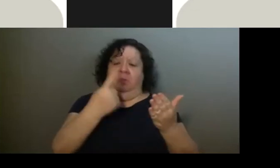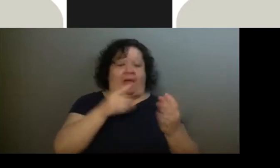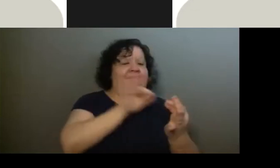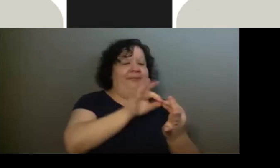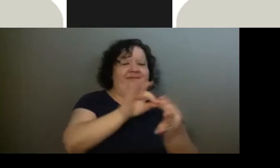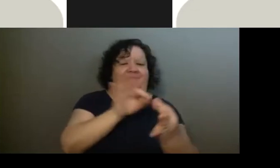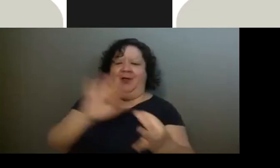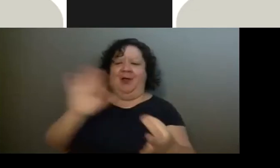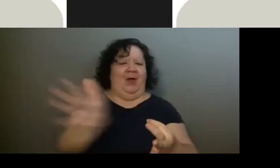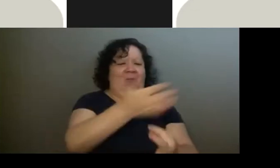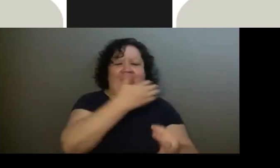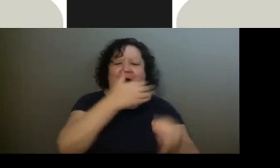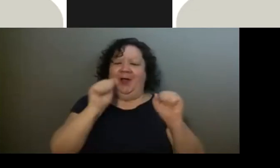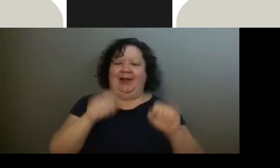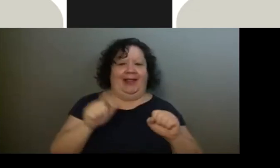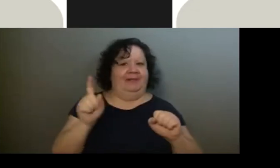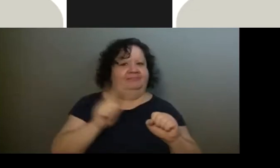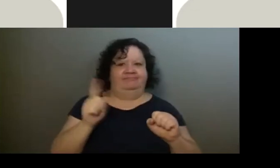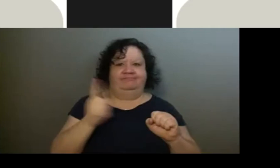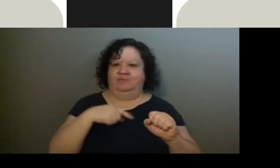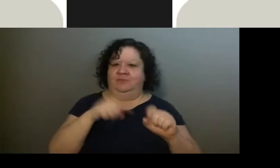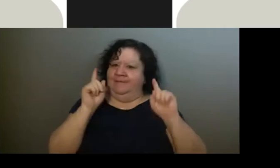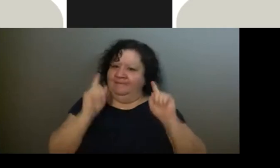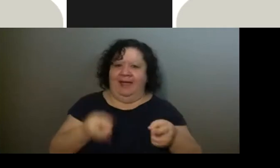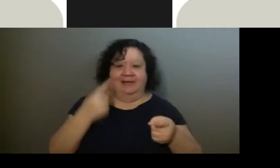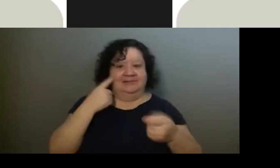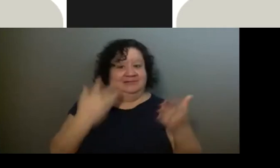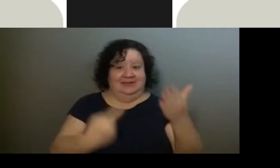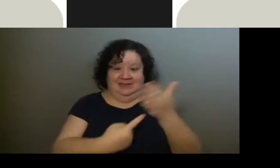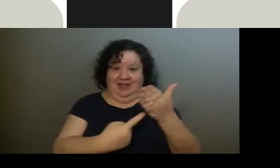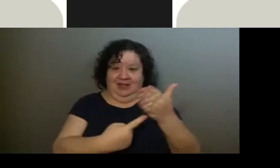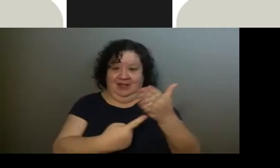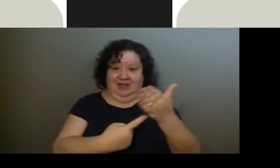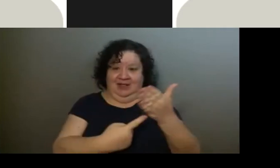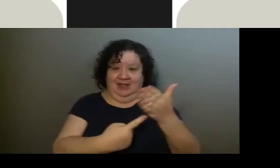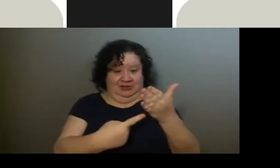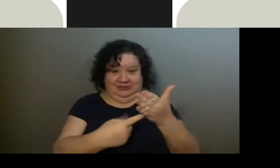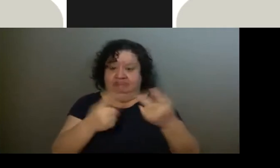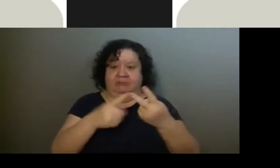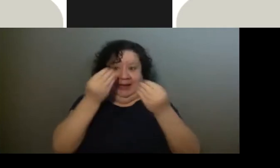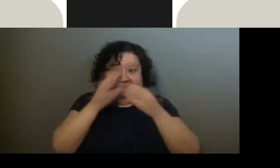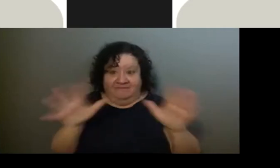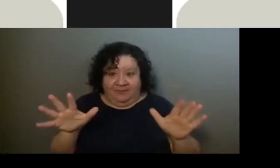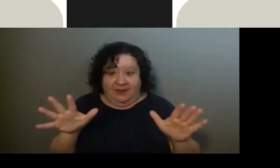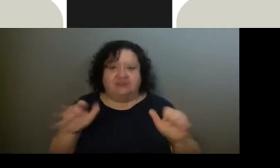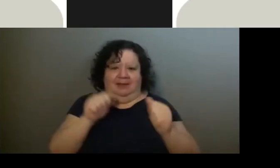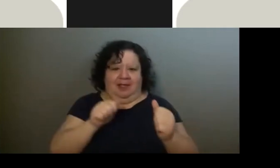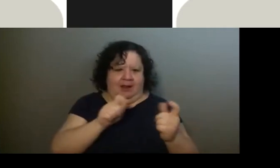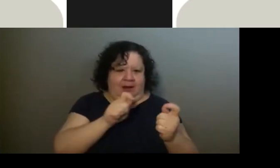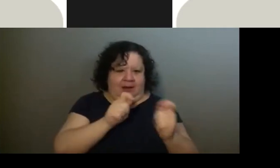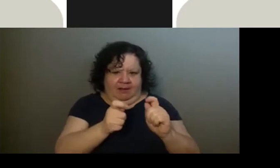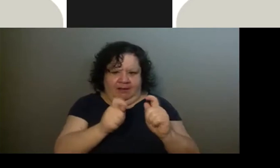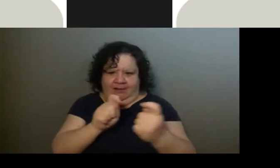coming is suited for all. And this is where the importance of the engagement of their representative